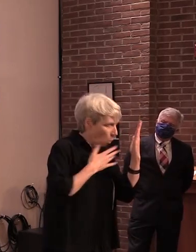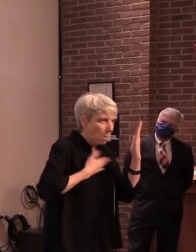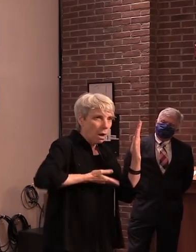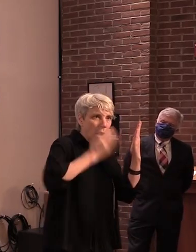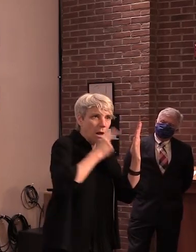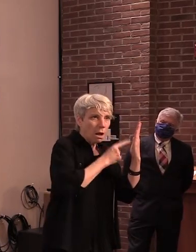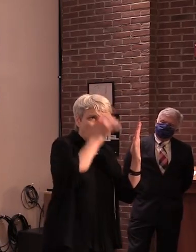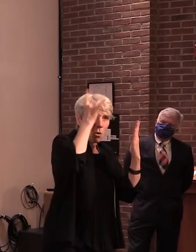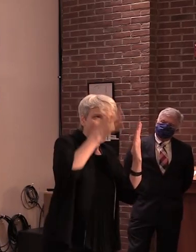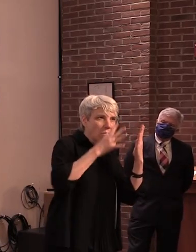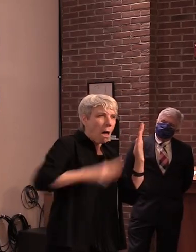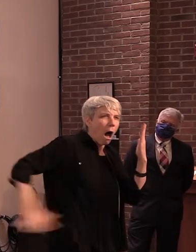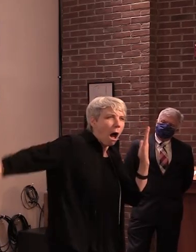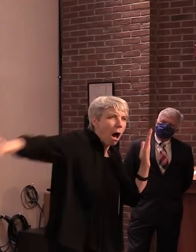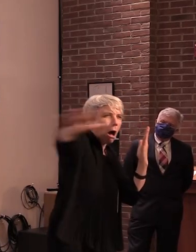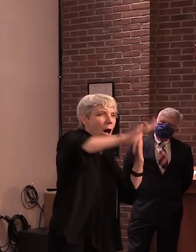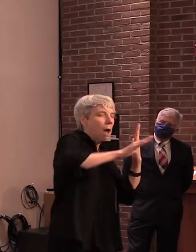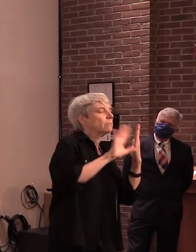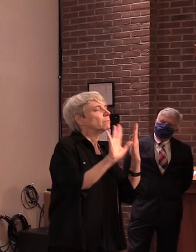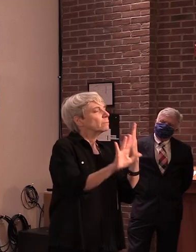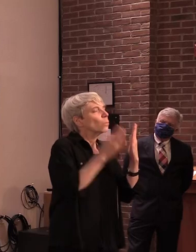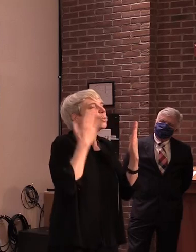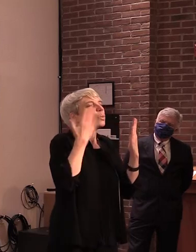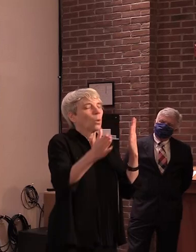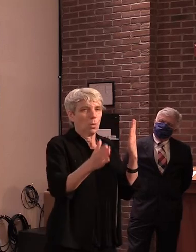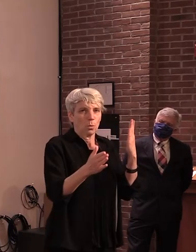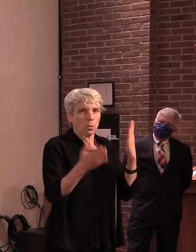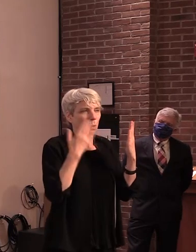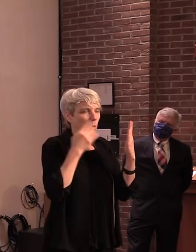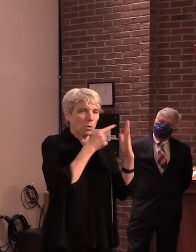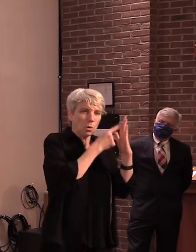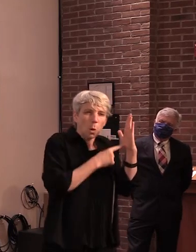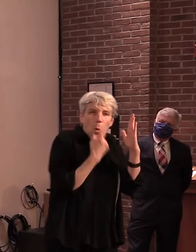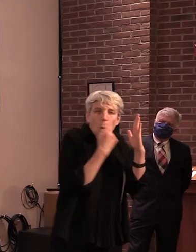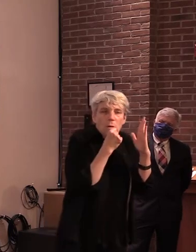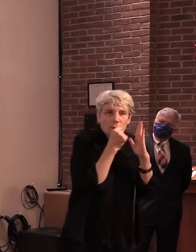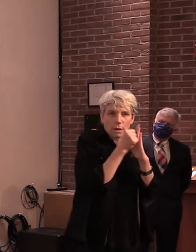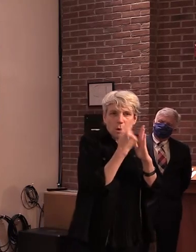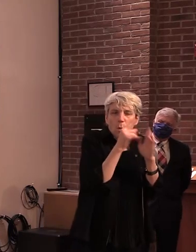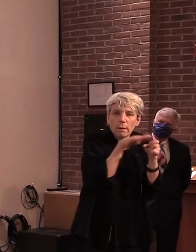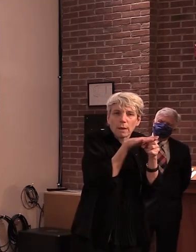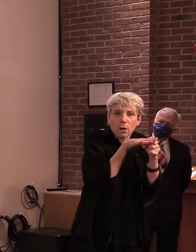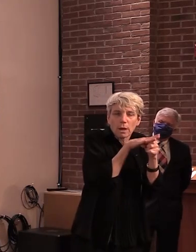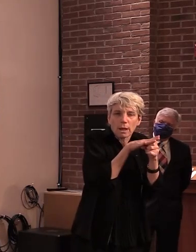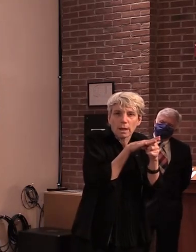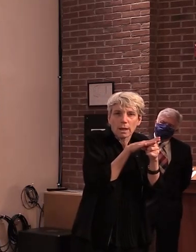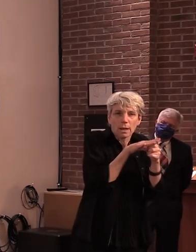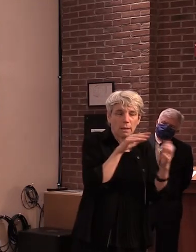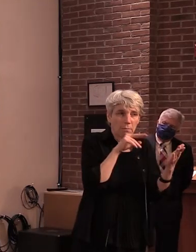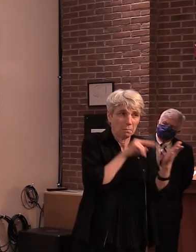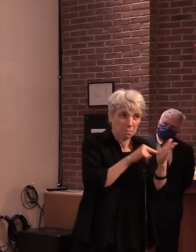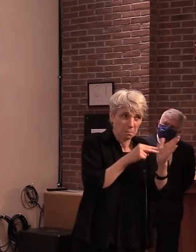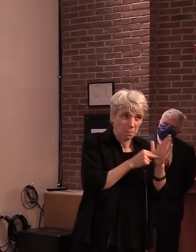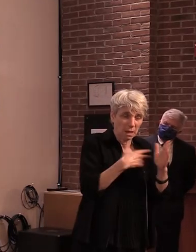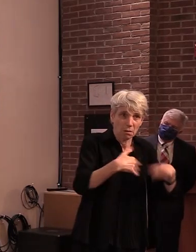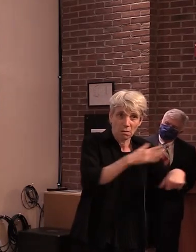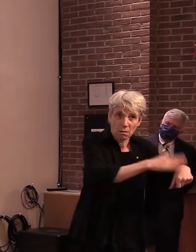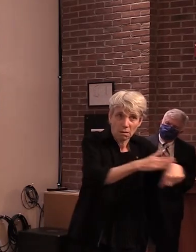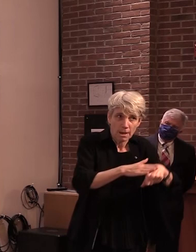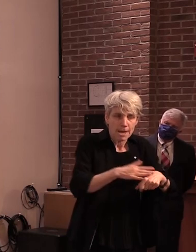tracks because of this study. Because we don't really know the implications of what this study means. We do